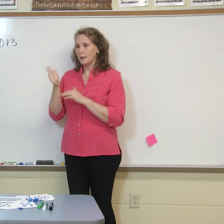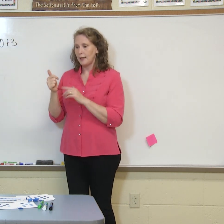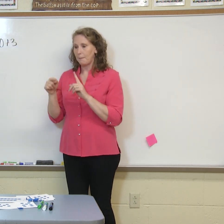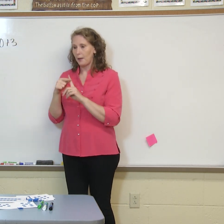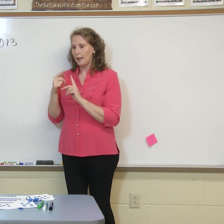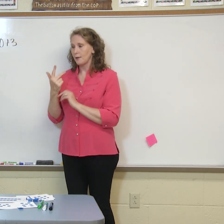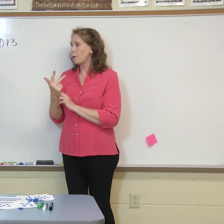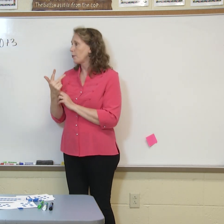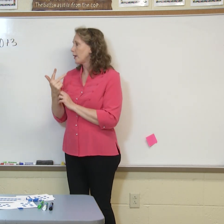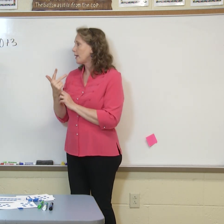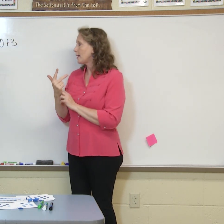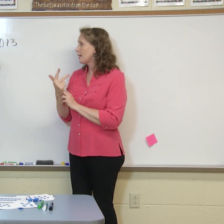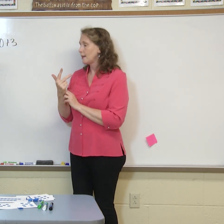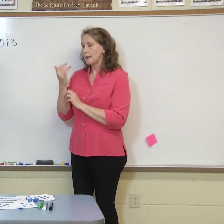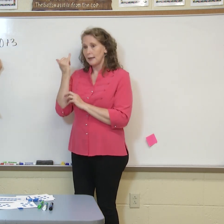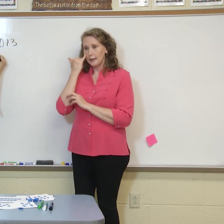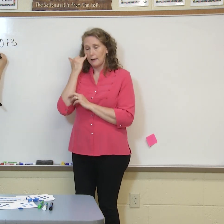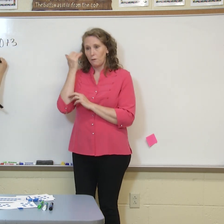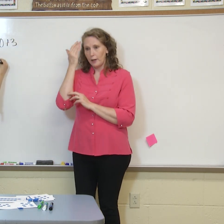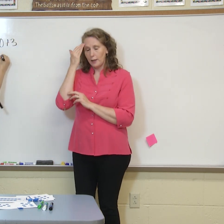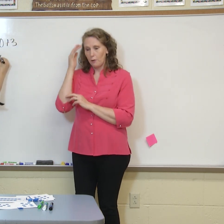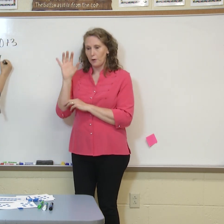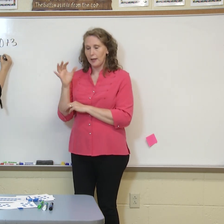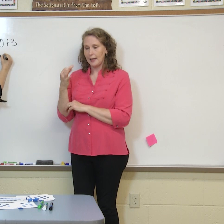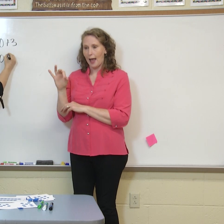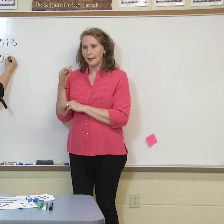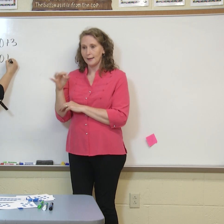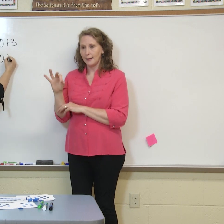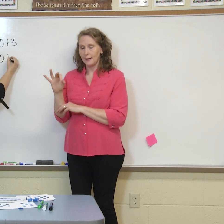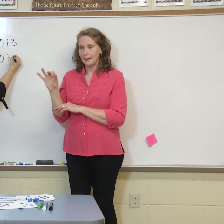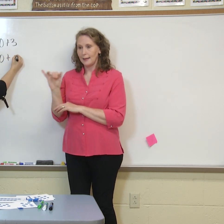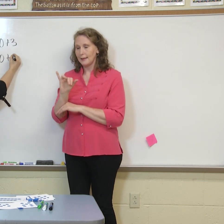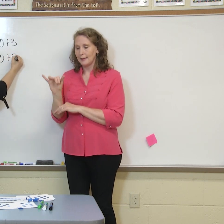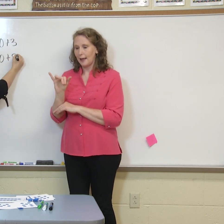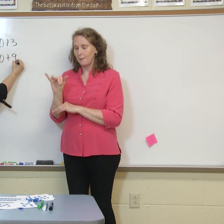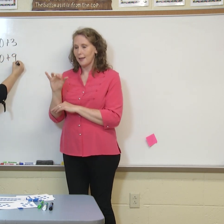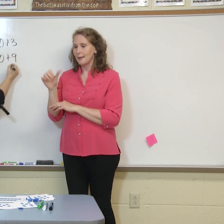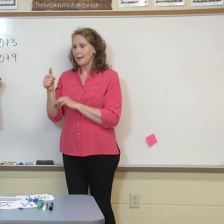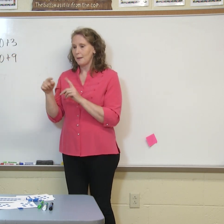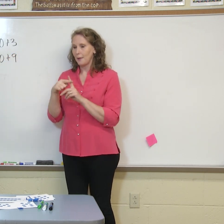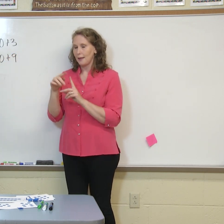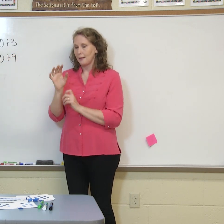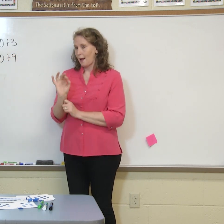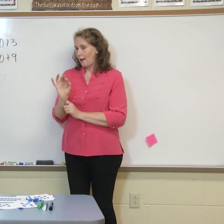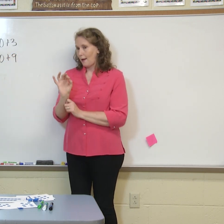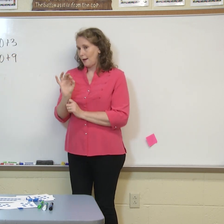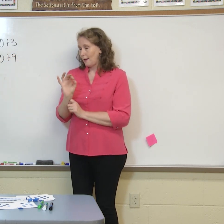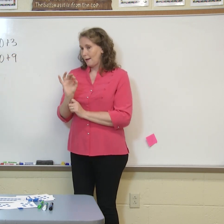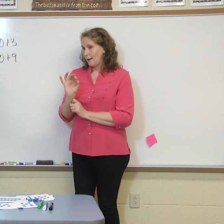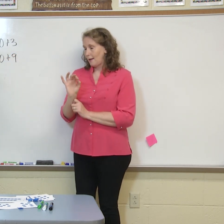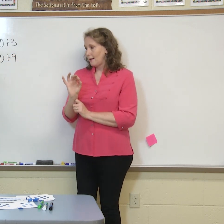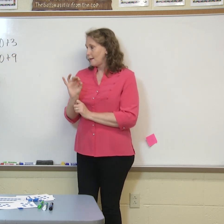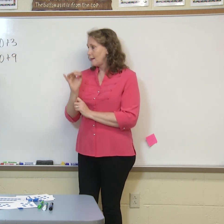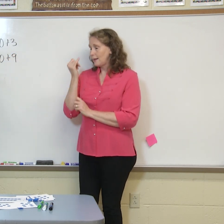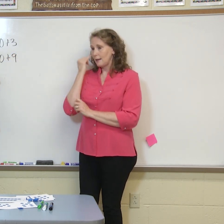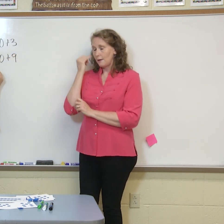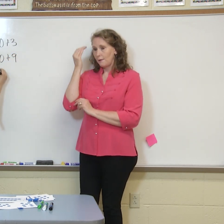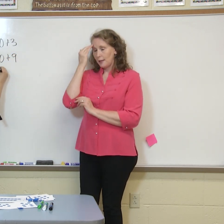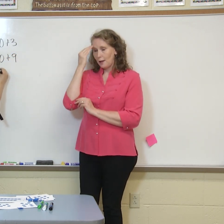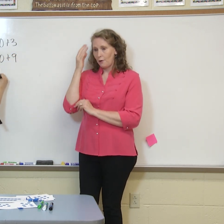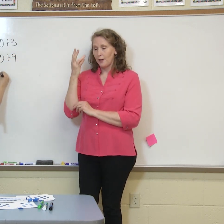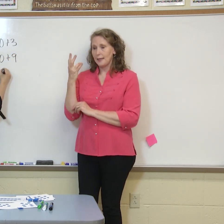3. If we know 19 is the same as 10 and 9. If we know